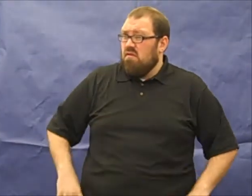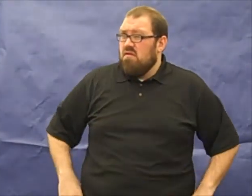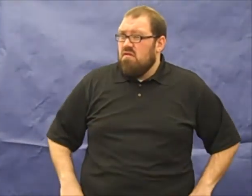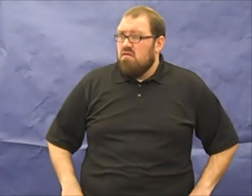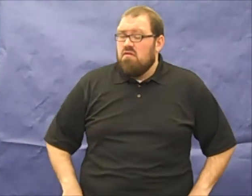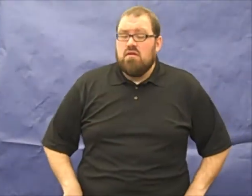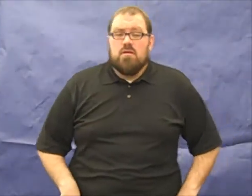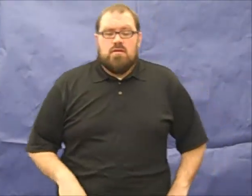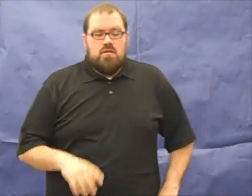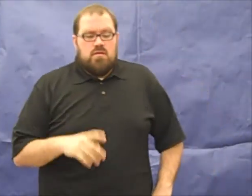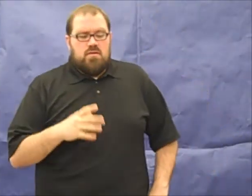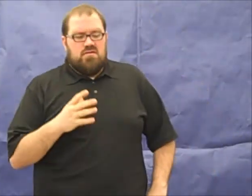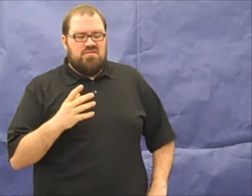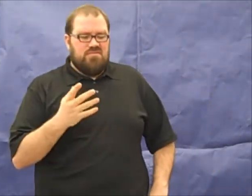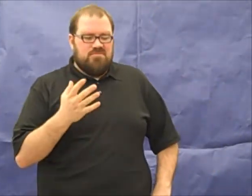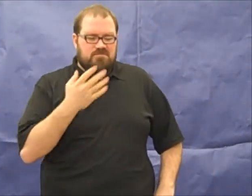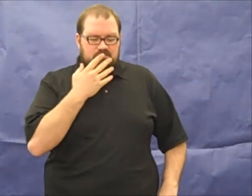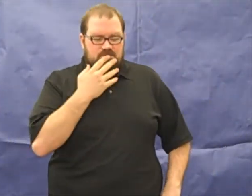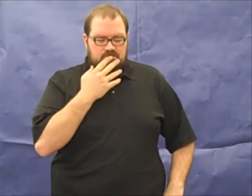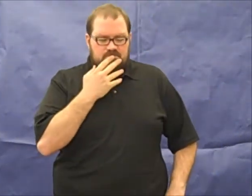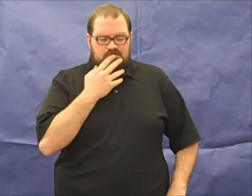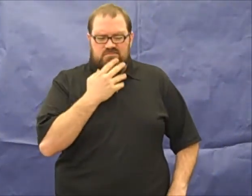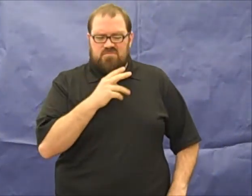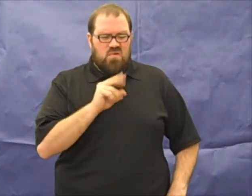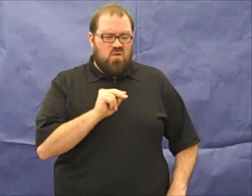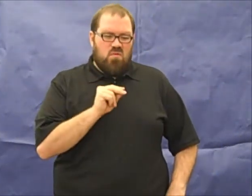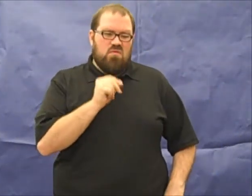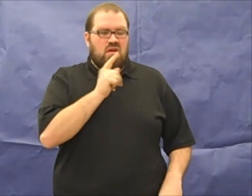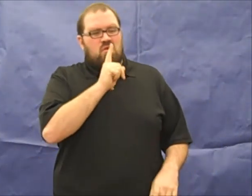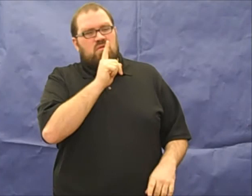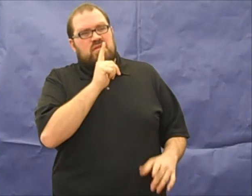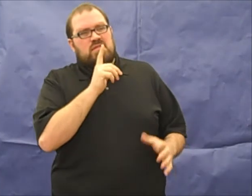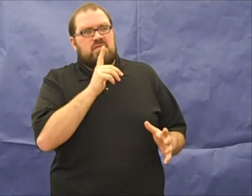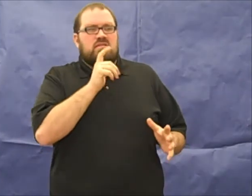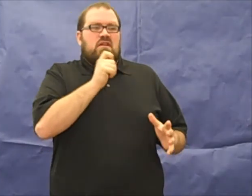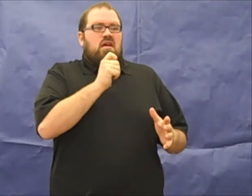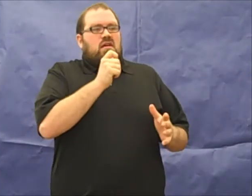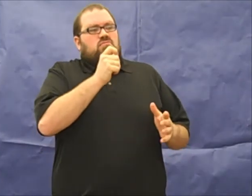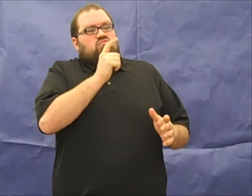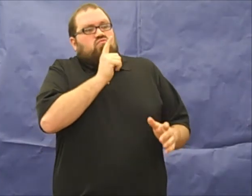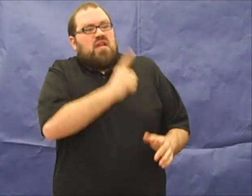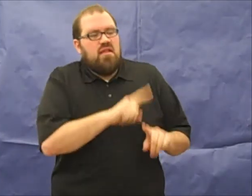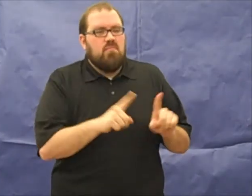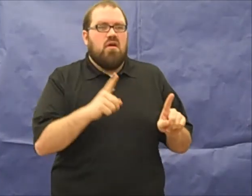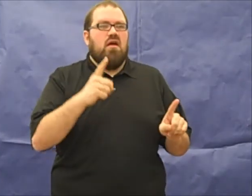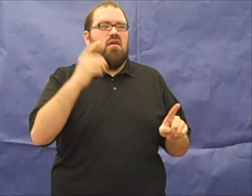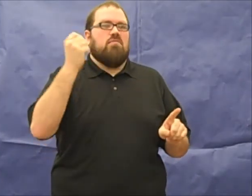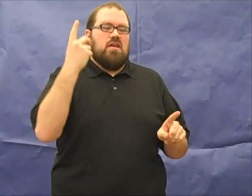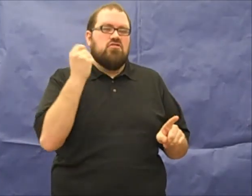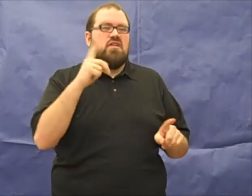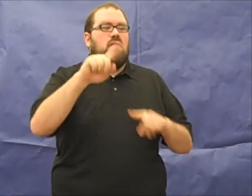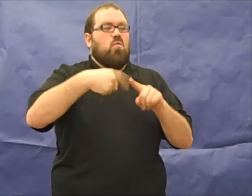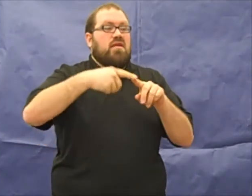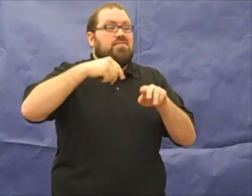No, not officially. I could just tell what Haymitch wanted me to do by what he sent, or didn't send, I